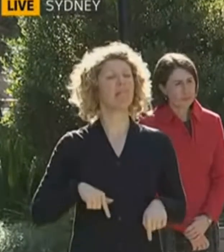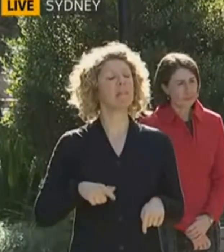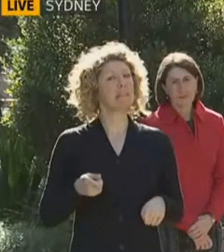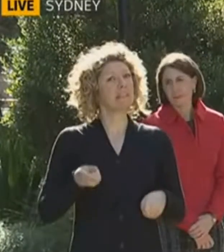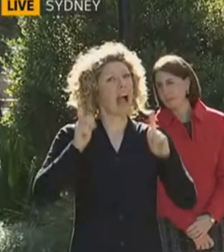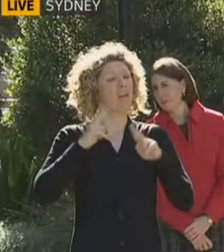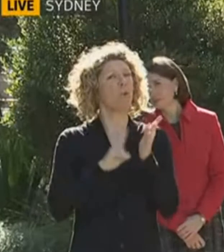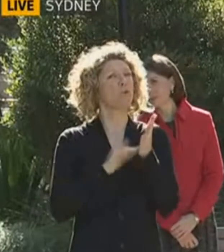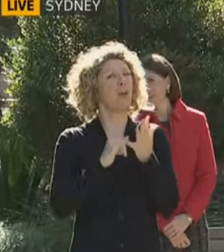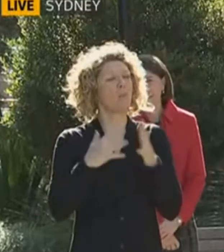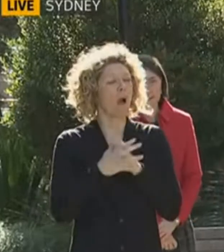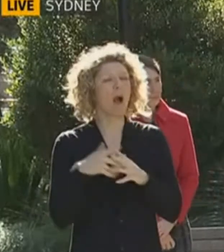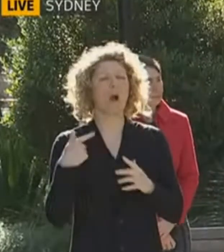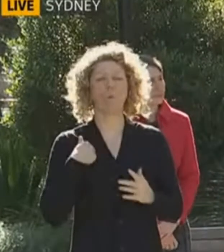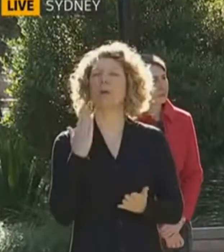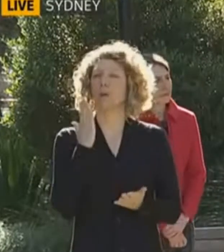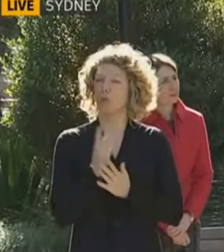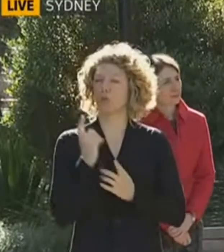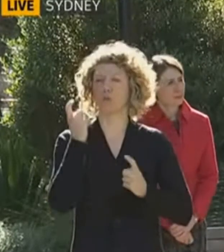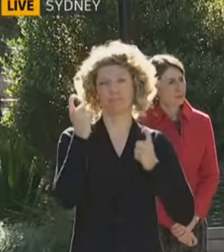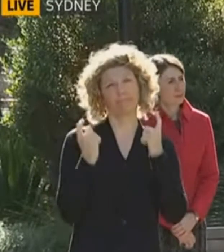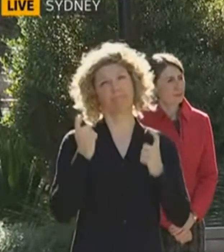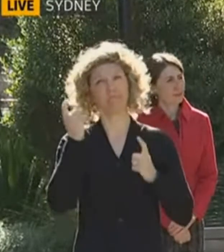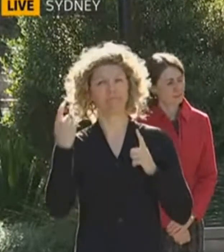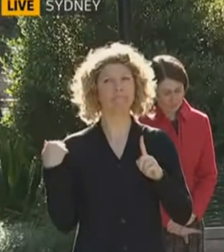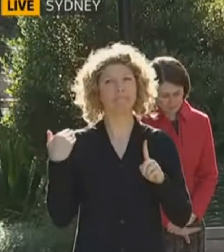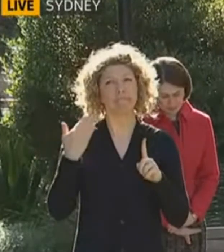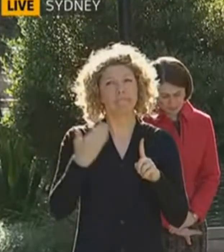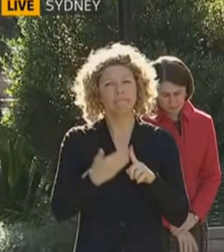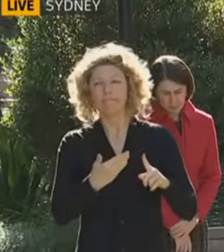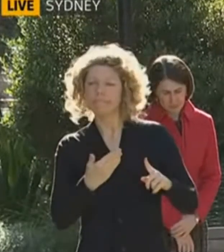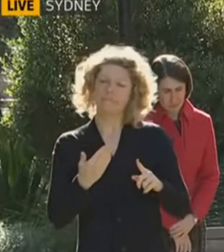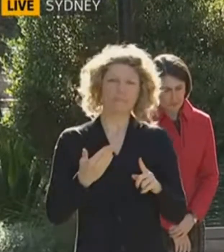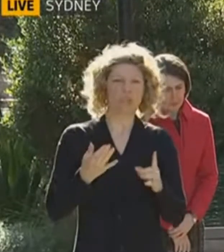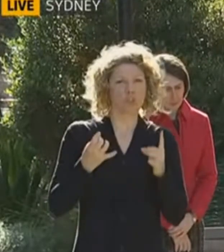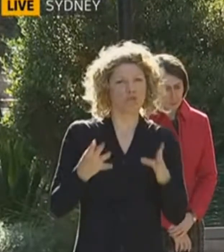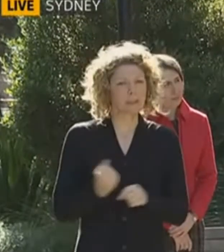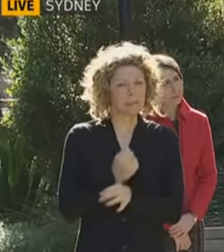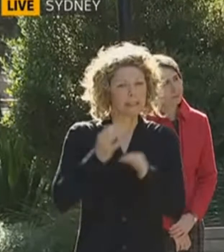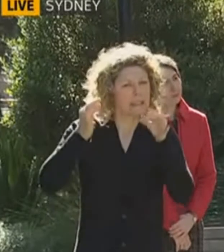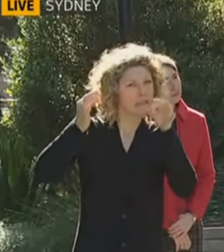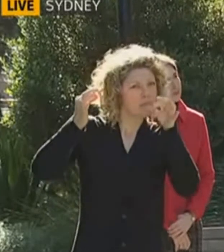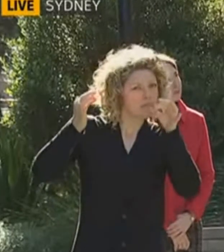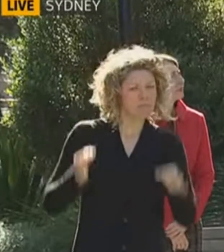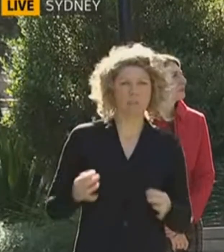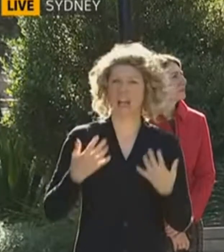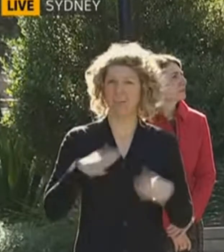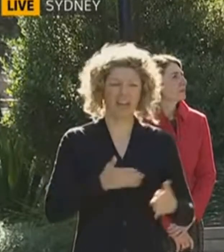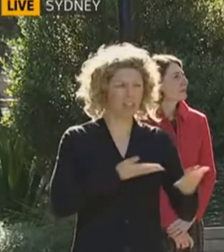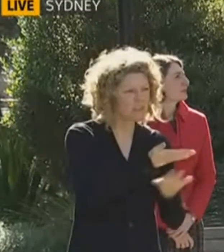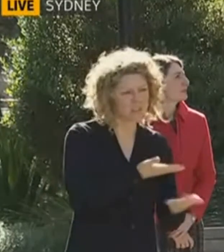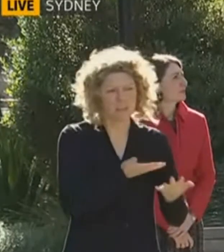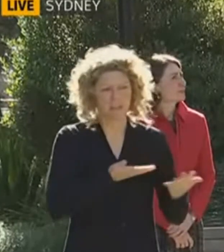have been considering this now for quite some time, and the conversations have been many